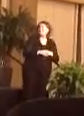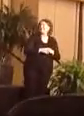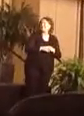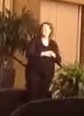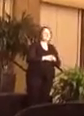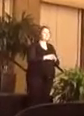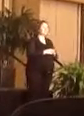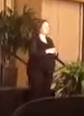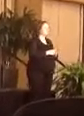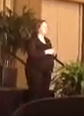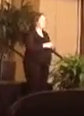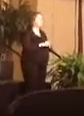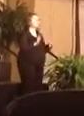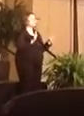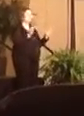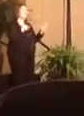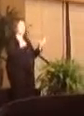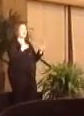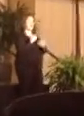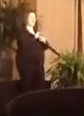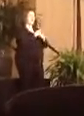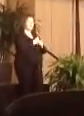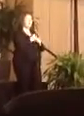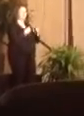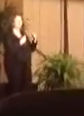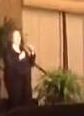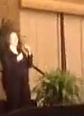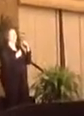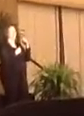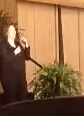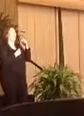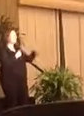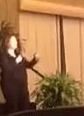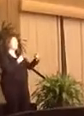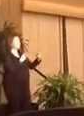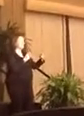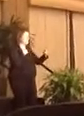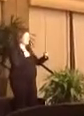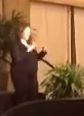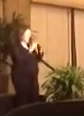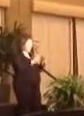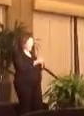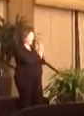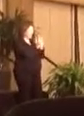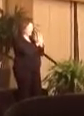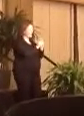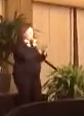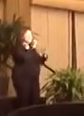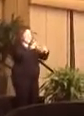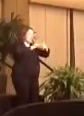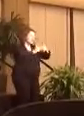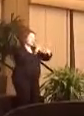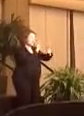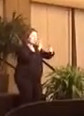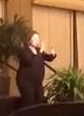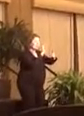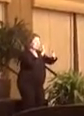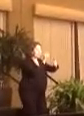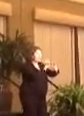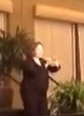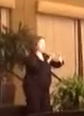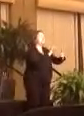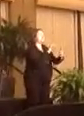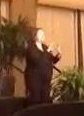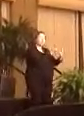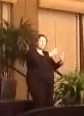No, I did 2 bathhouse videos. I don't think it's a trilogy. I think we're ending it after 2.